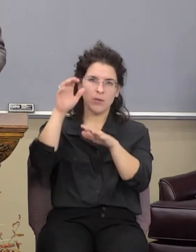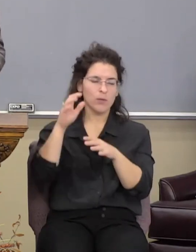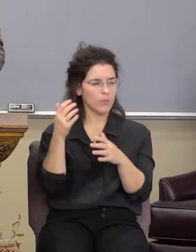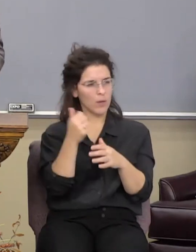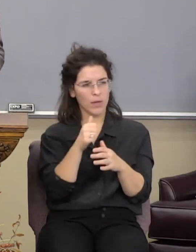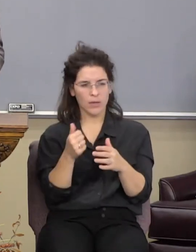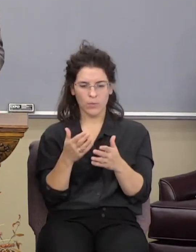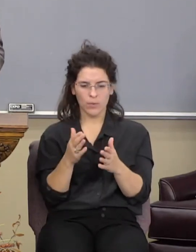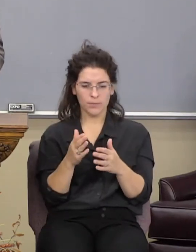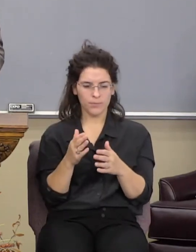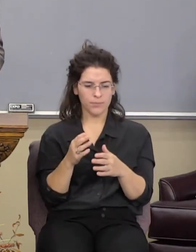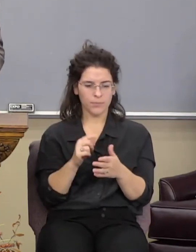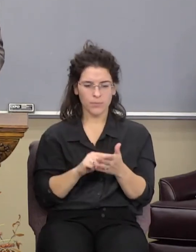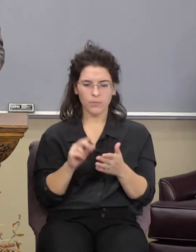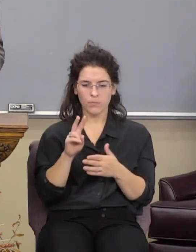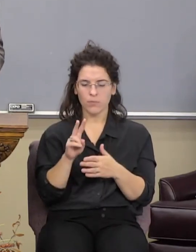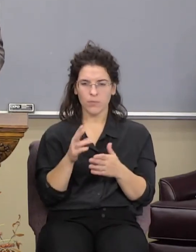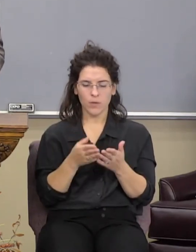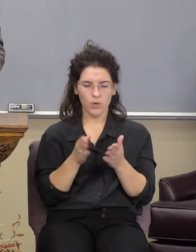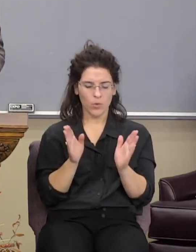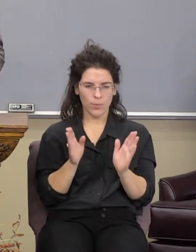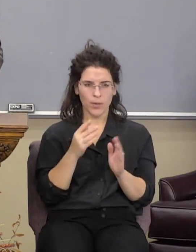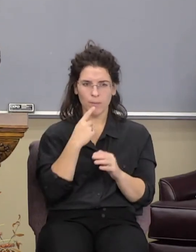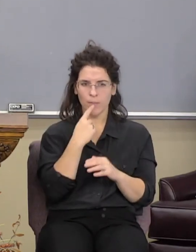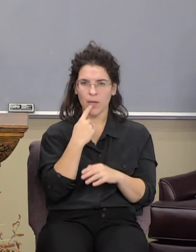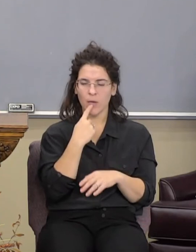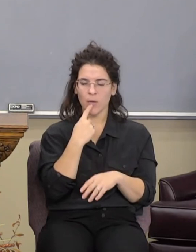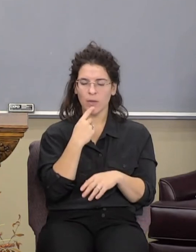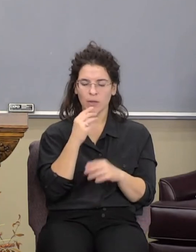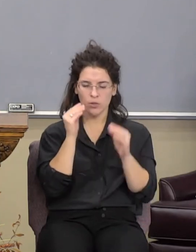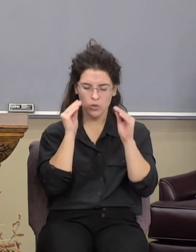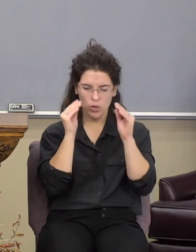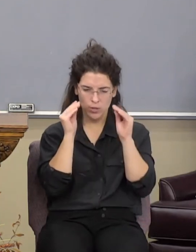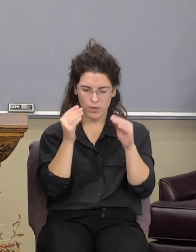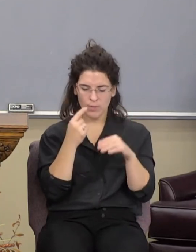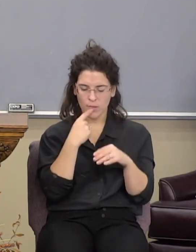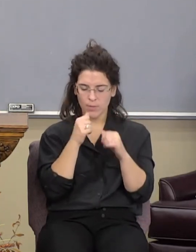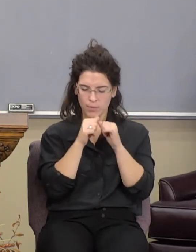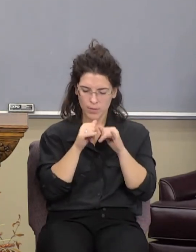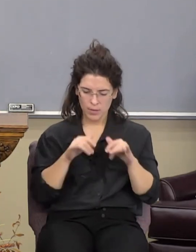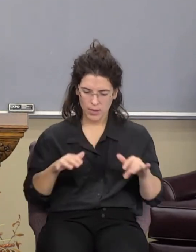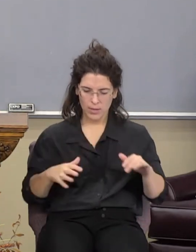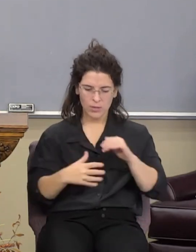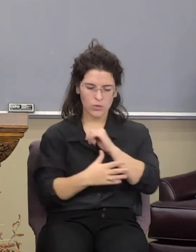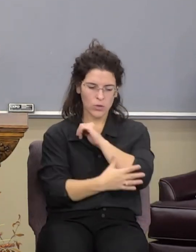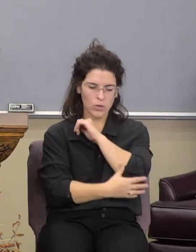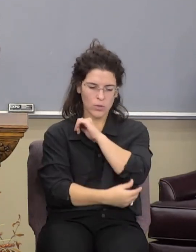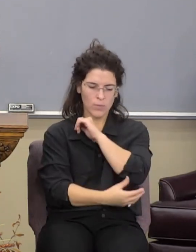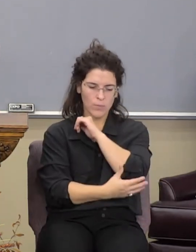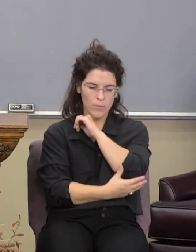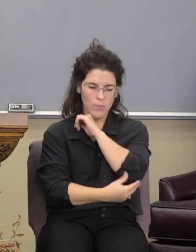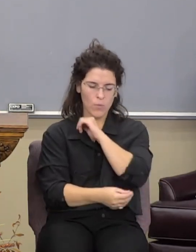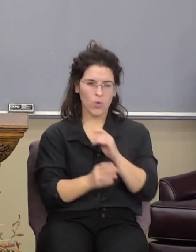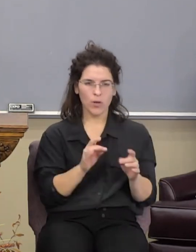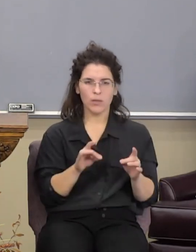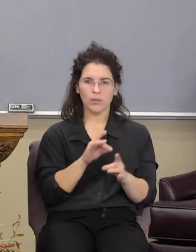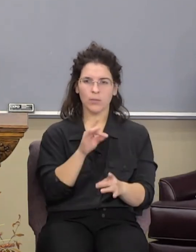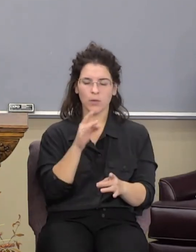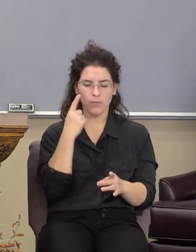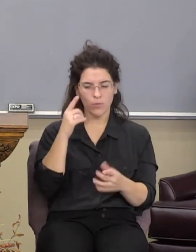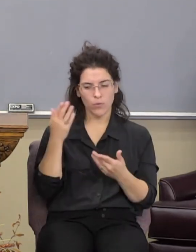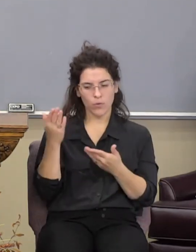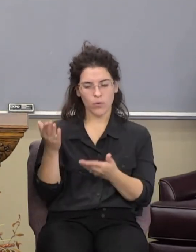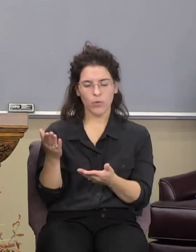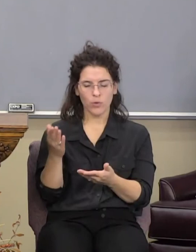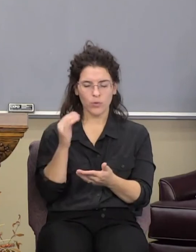Anyway, verse 2, and he opened his mouth and taught them, saying, now here we go, verse 3, blessed are the poor in spirit, for